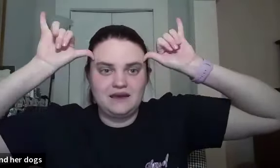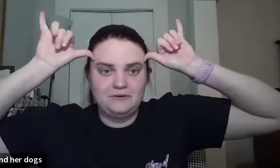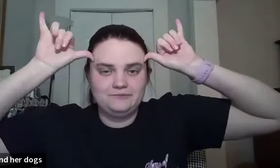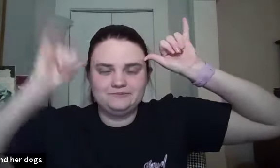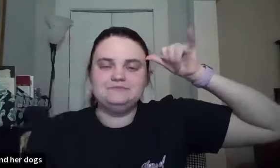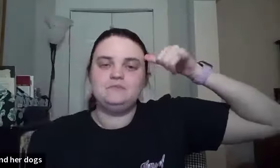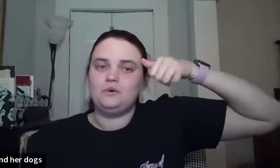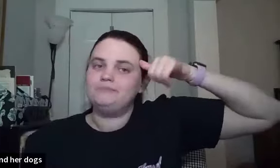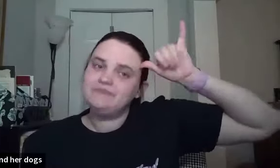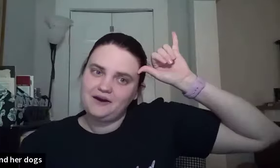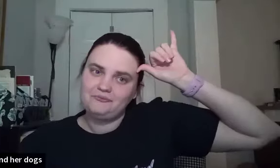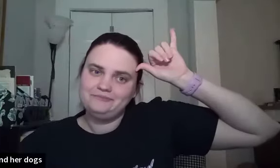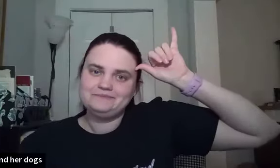cow, or cow.